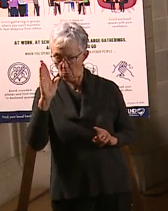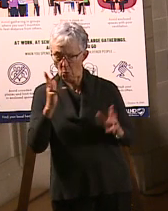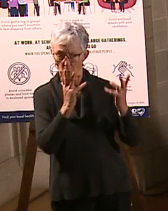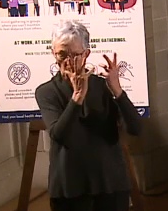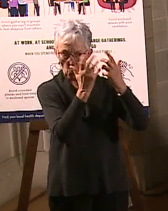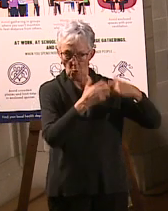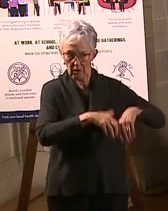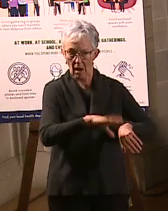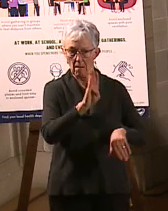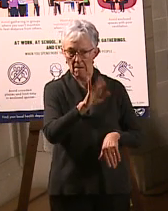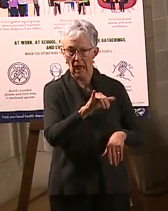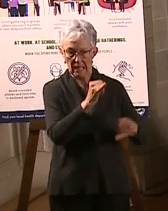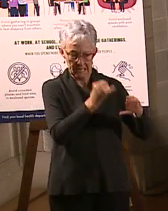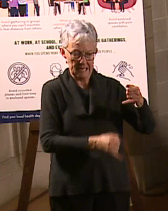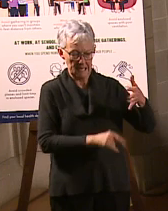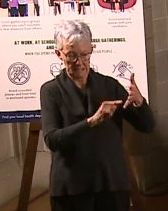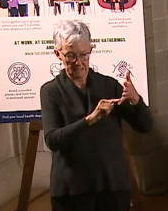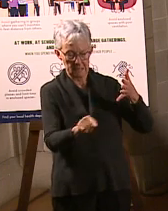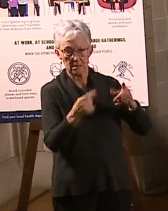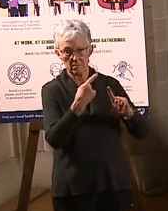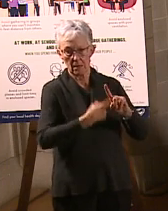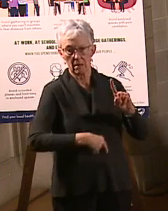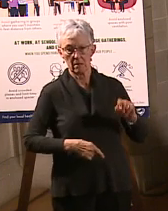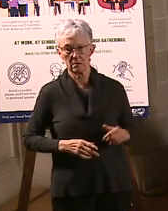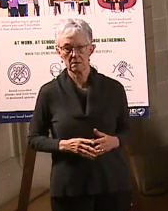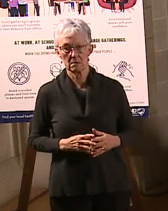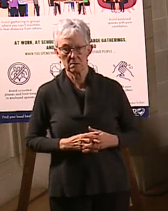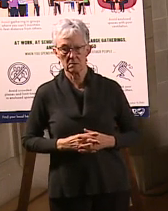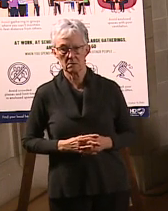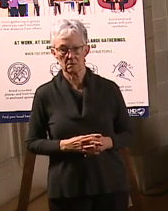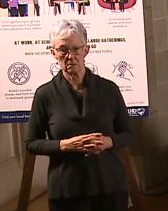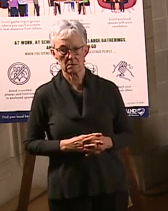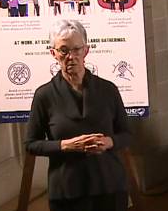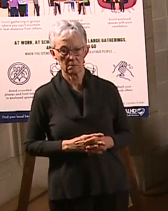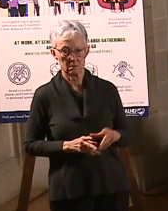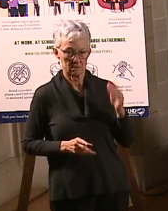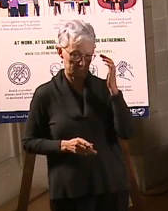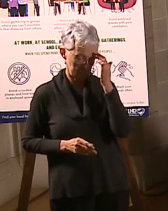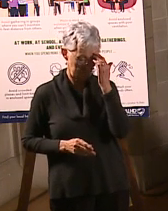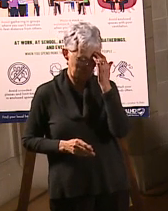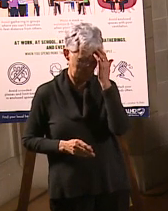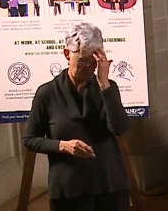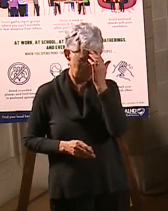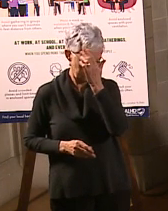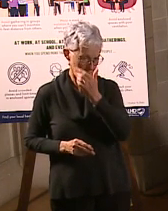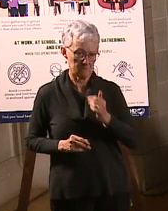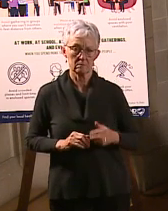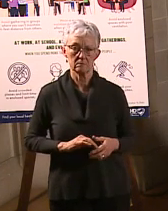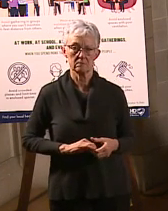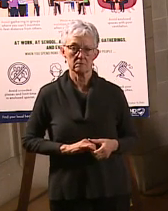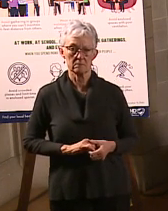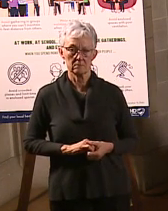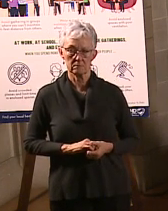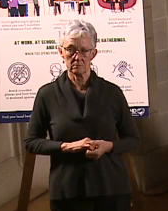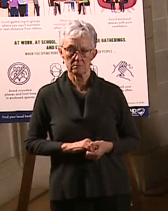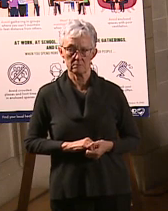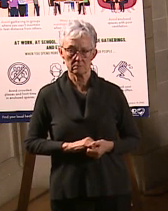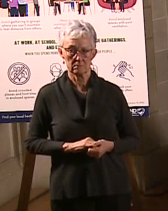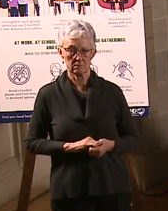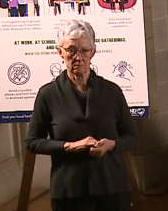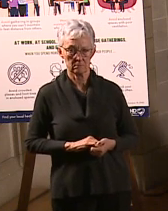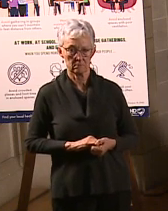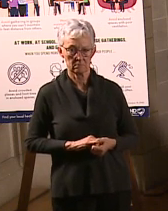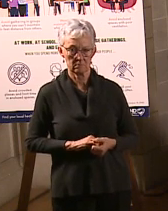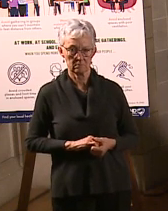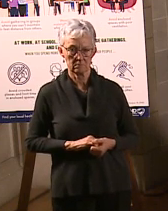she's right. And at what point do you think we should transition out of a private firm? Are